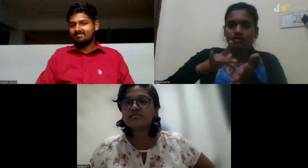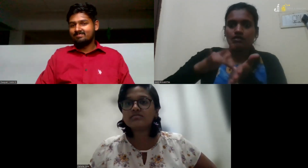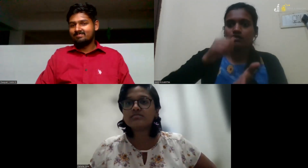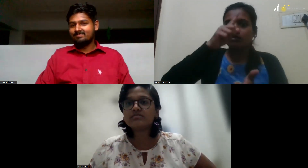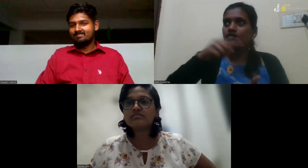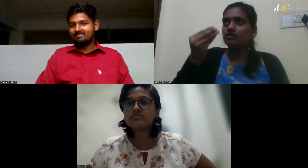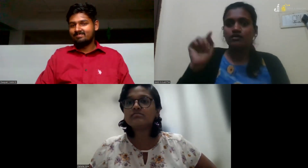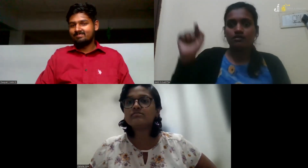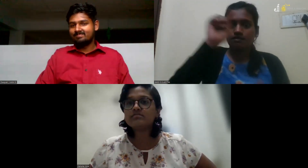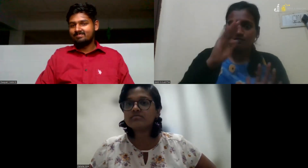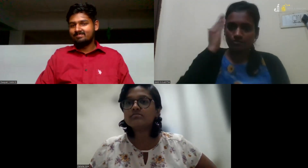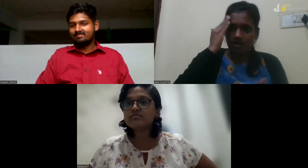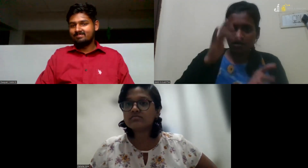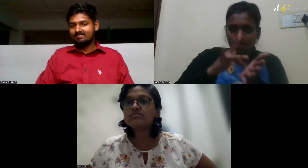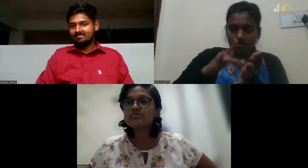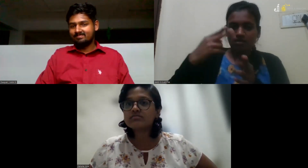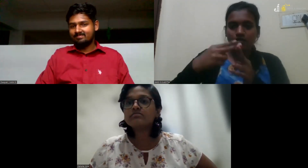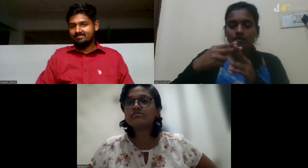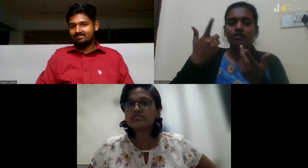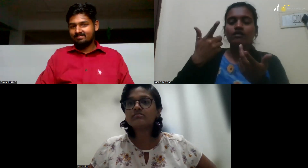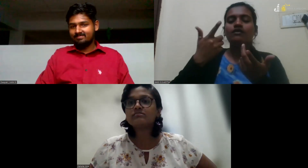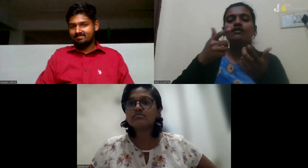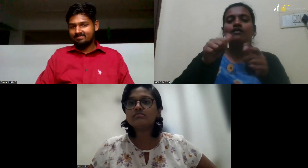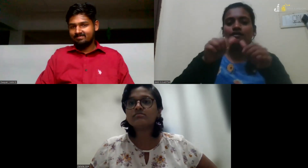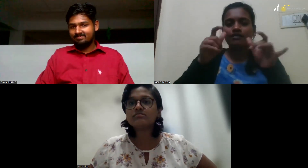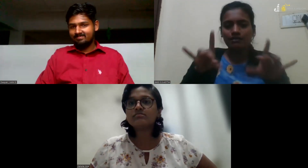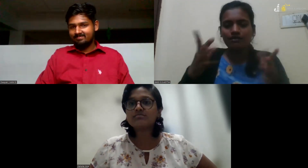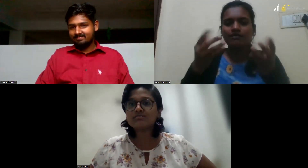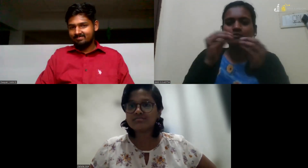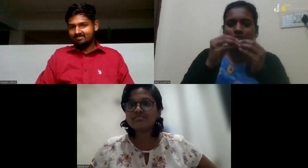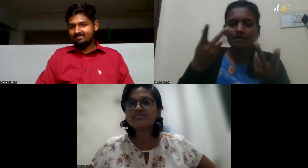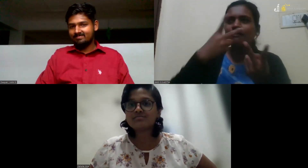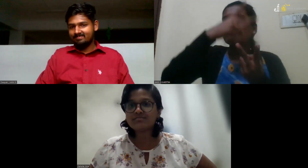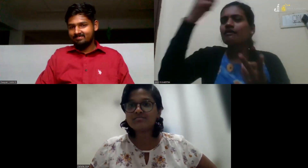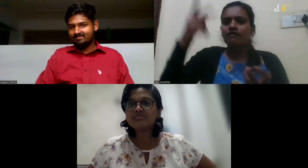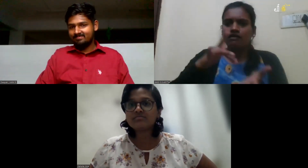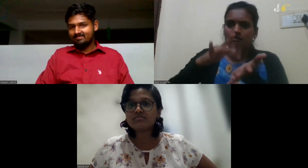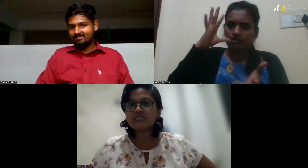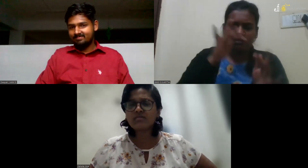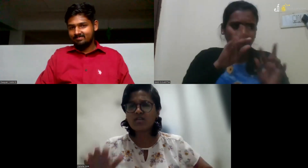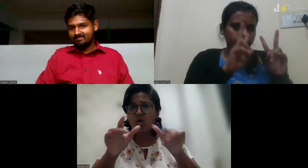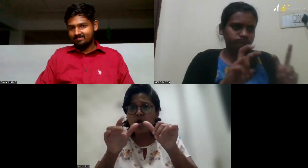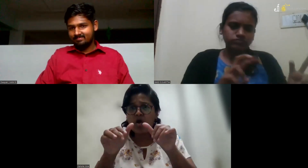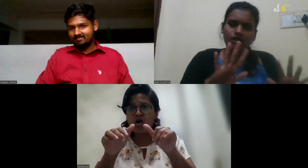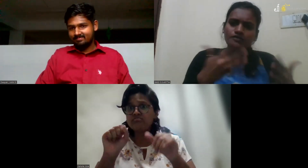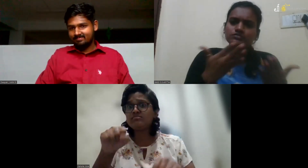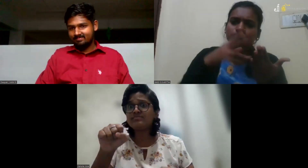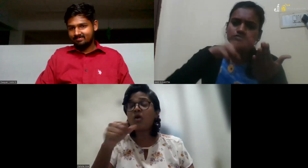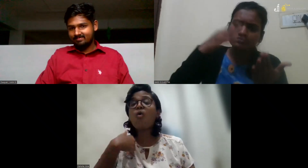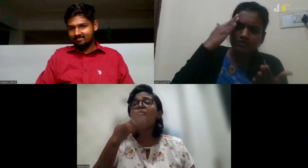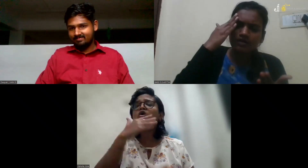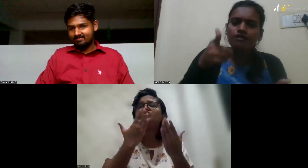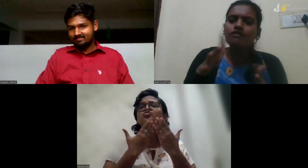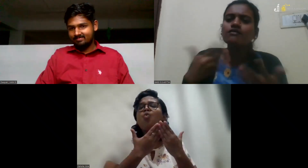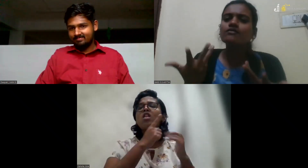easier. But you know how it is. You remember the names of the places. I mean, Australia and Bombay and every other things.